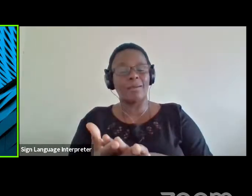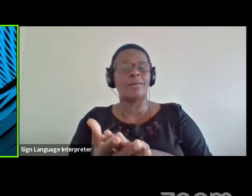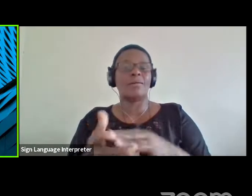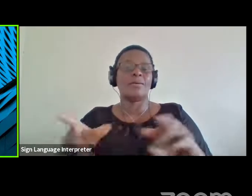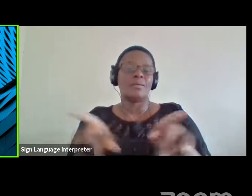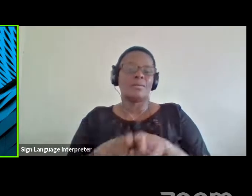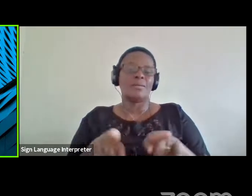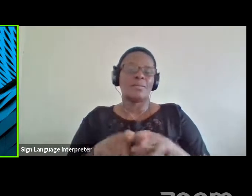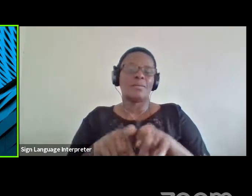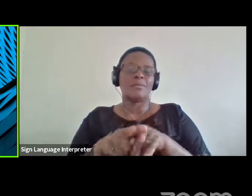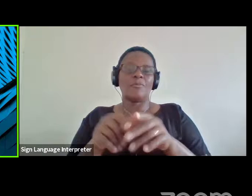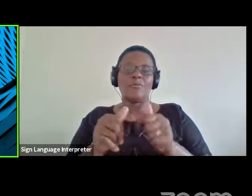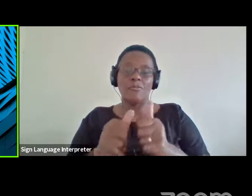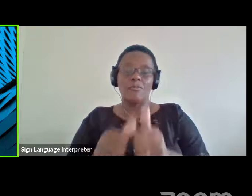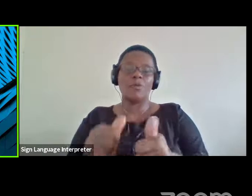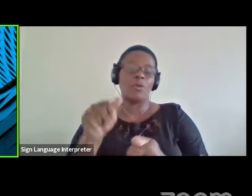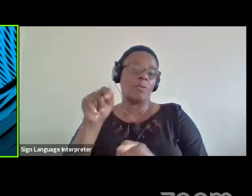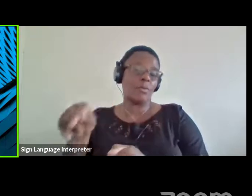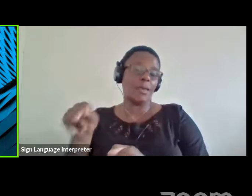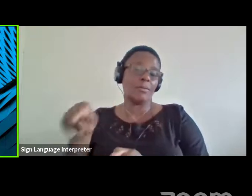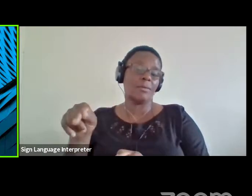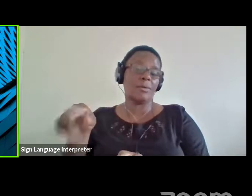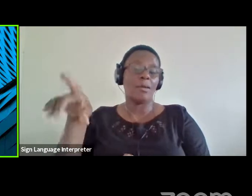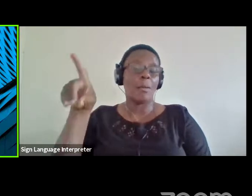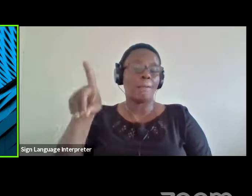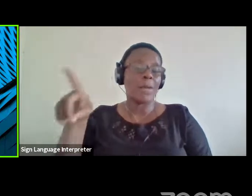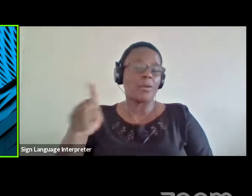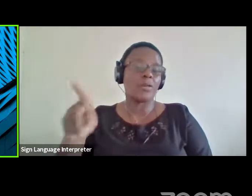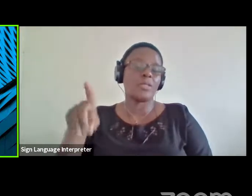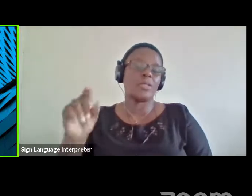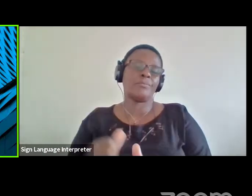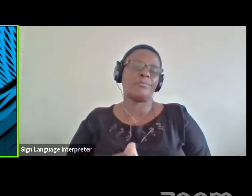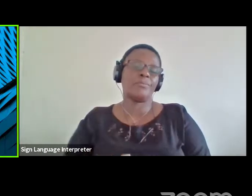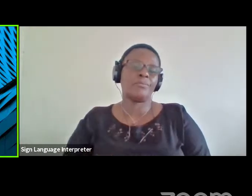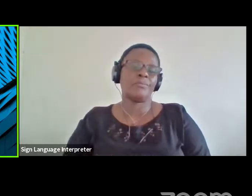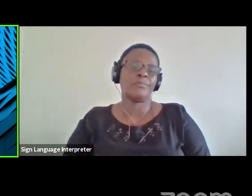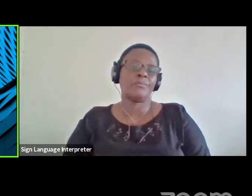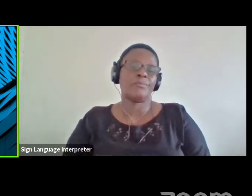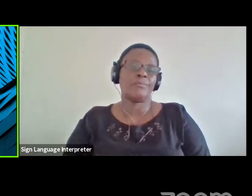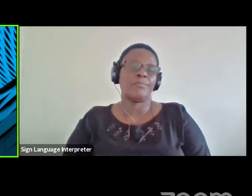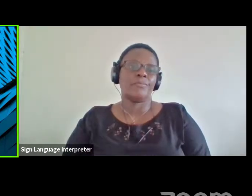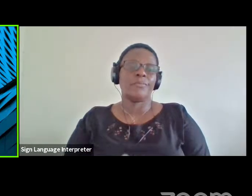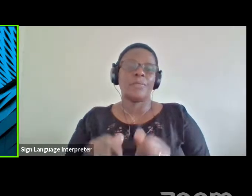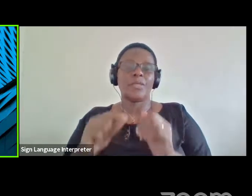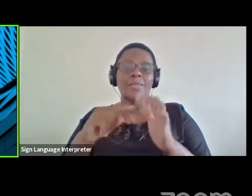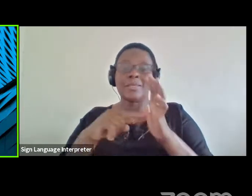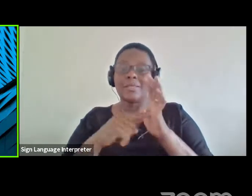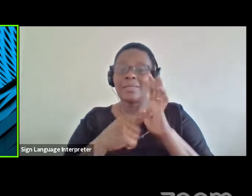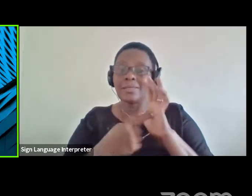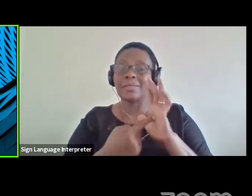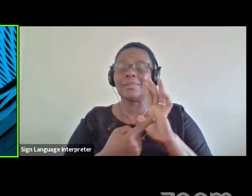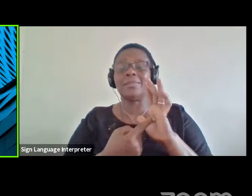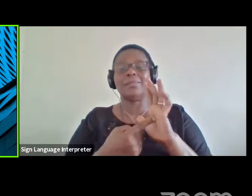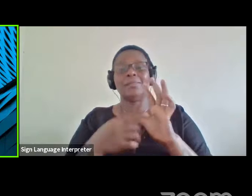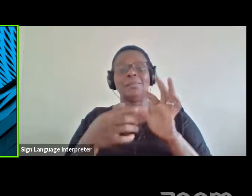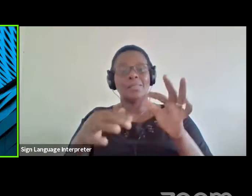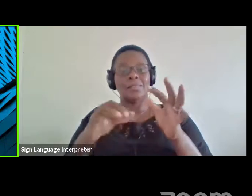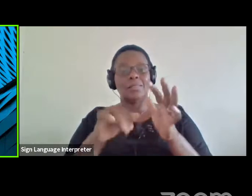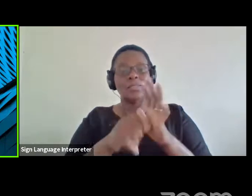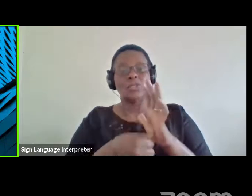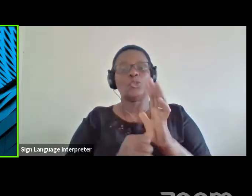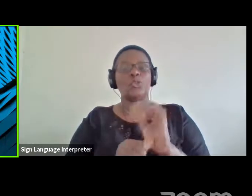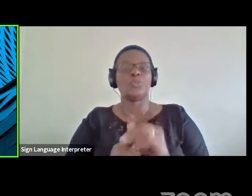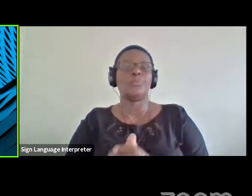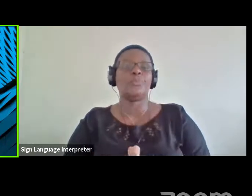Paris Call, and obviously governments as well, because it's a key issue that impacts everyone, as I've